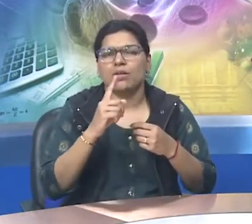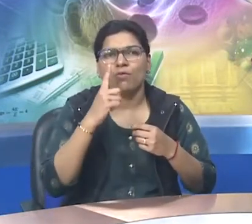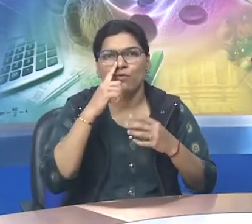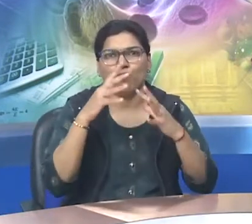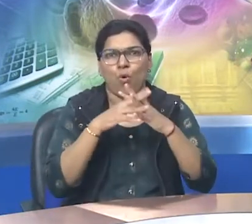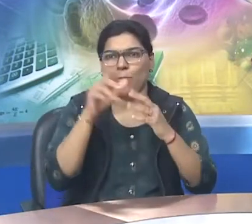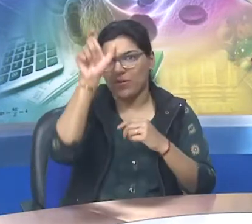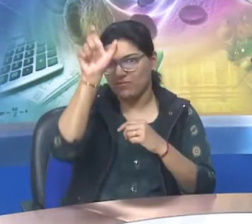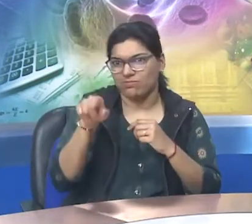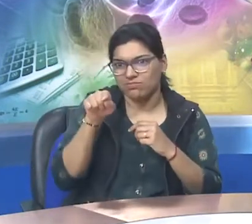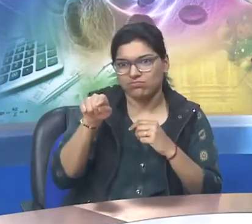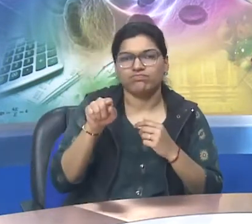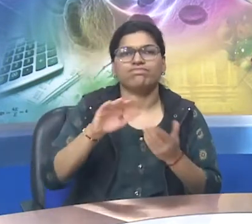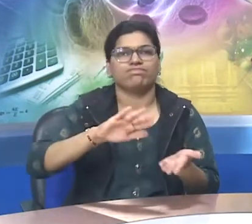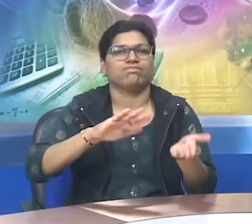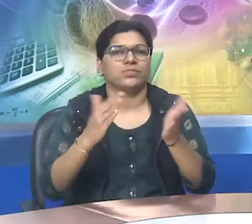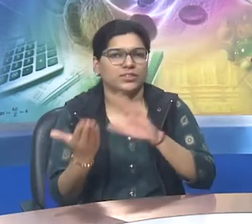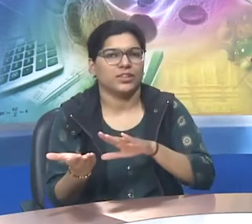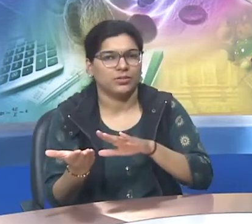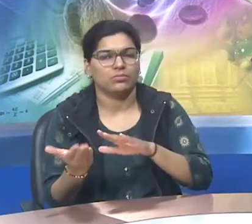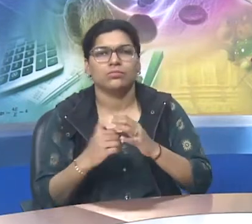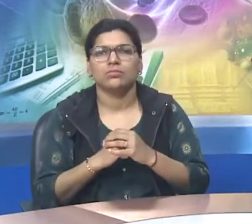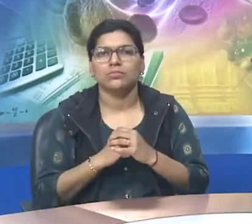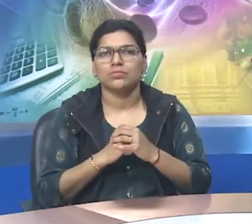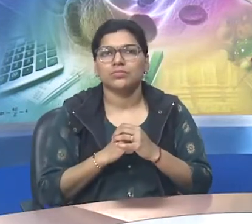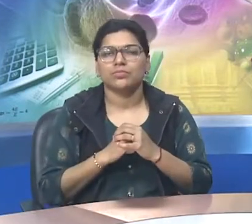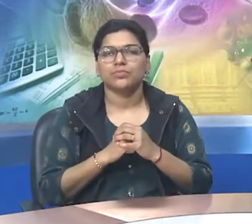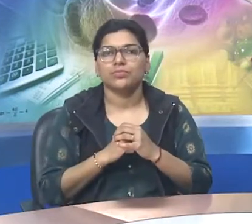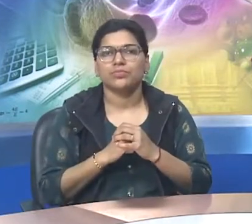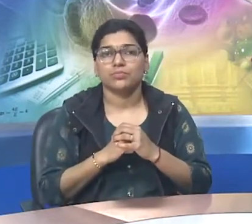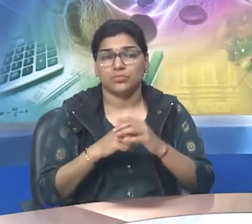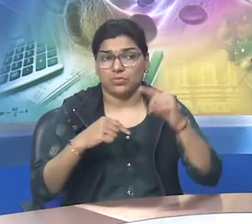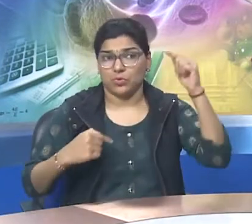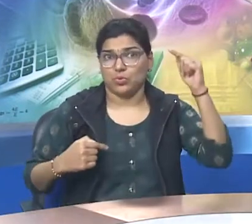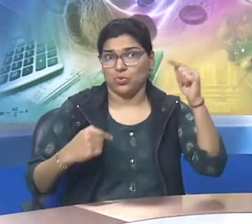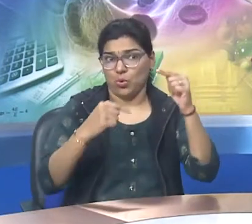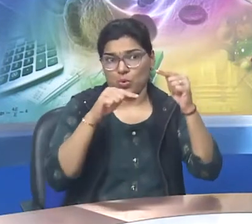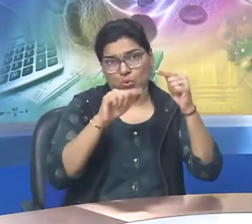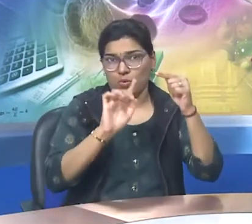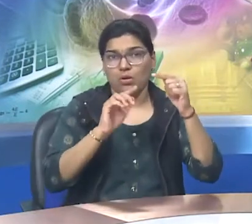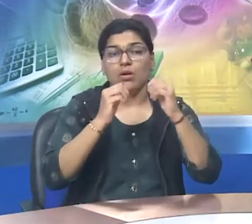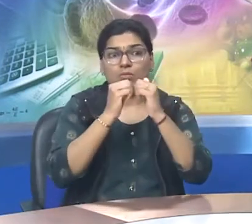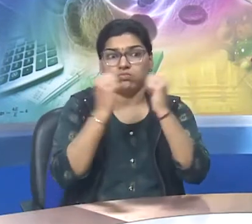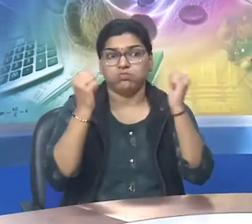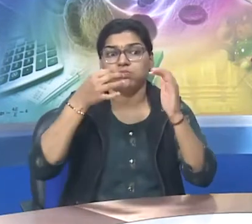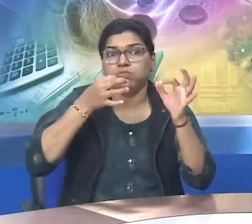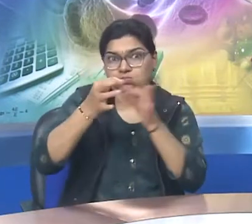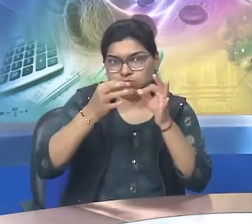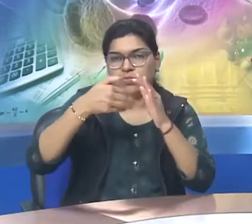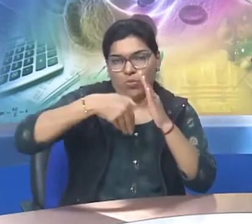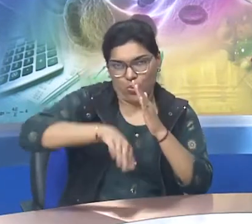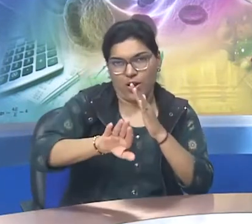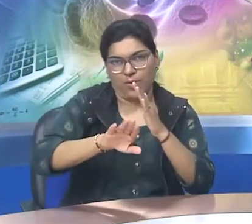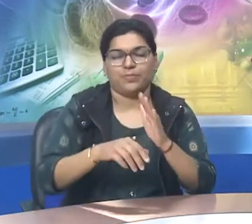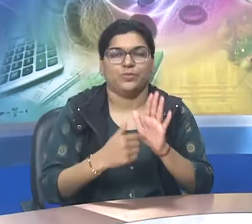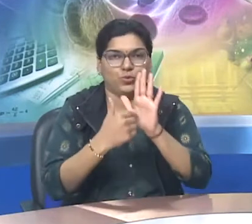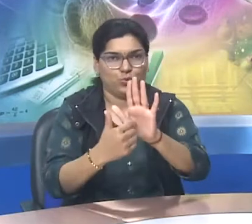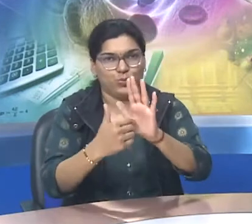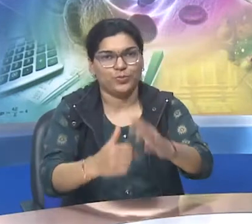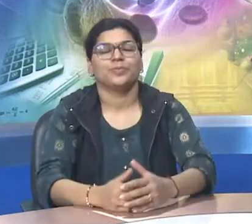house, which is far away, and we all know that her grandmother is